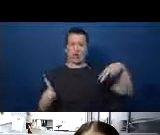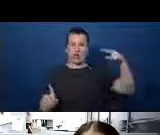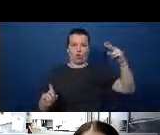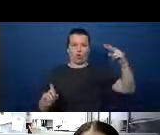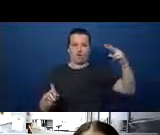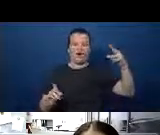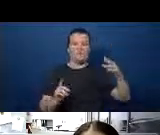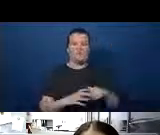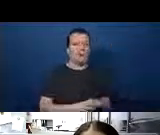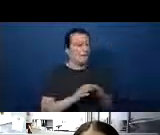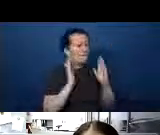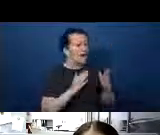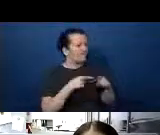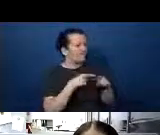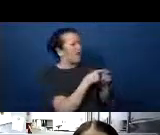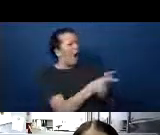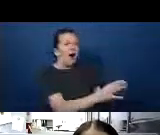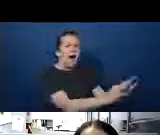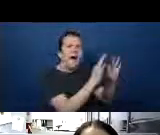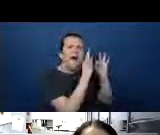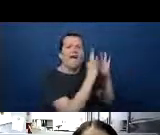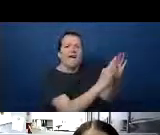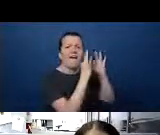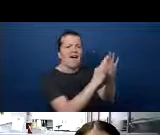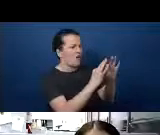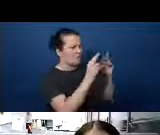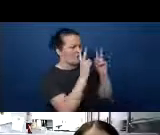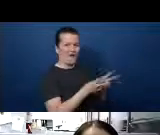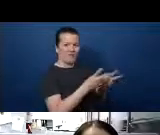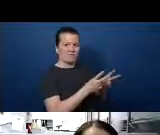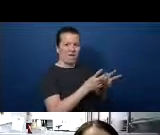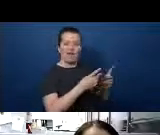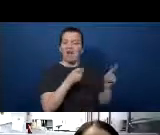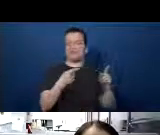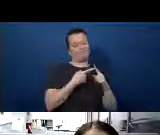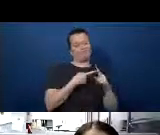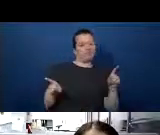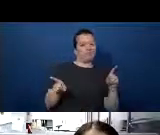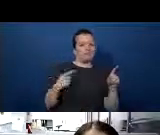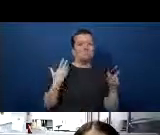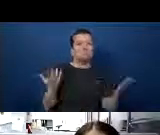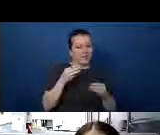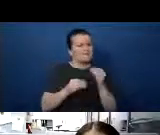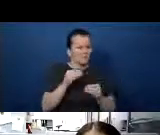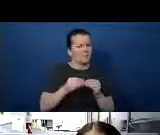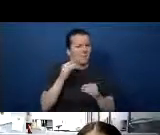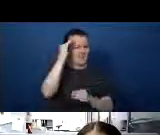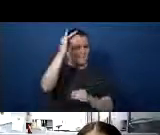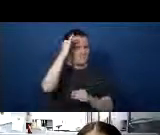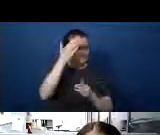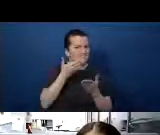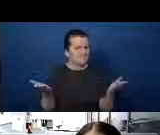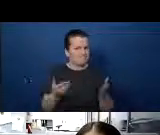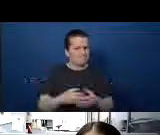minds are devalued as abnormality. Next slide. We found a variety of forms